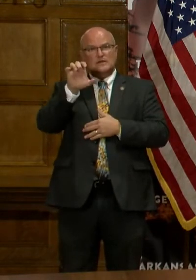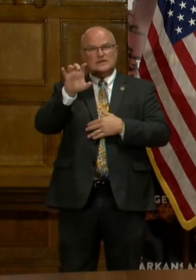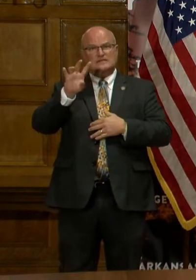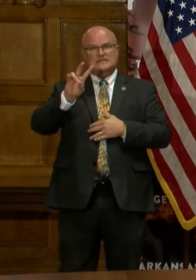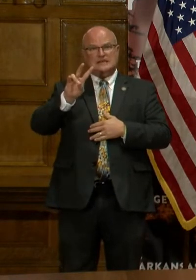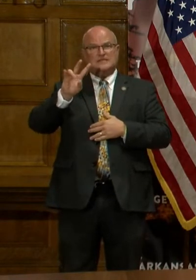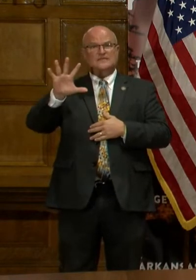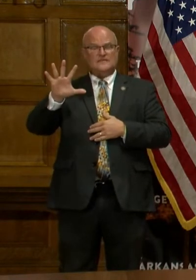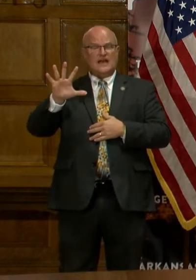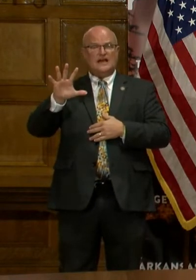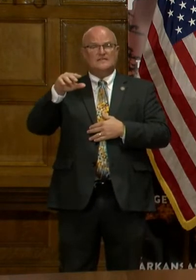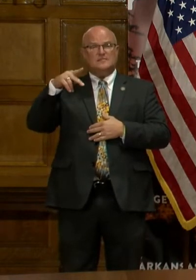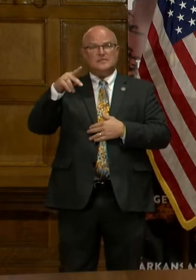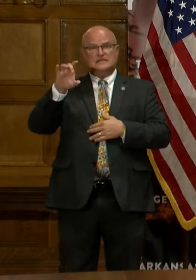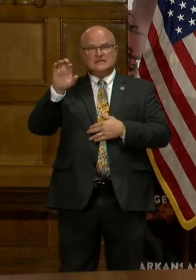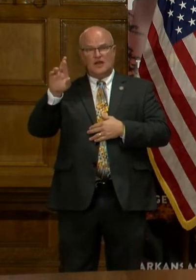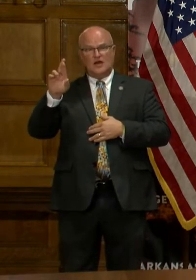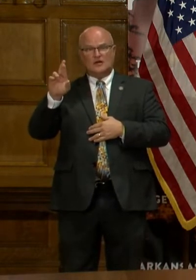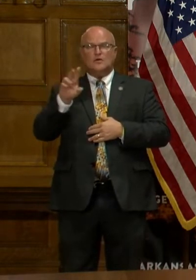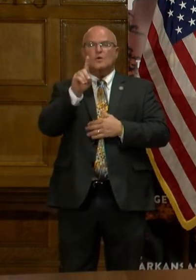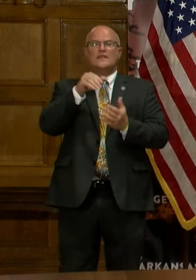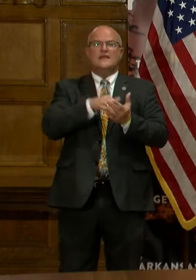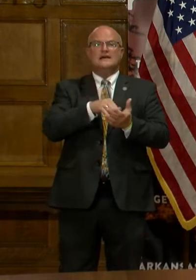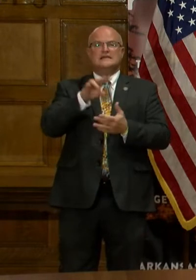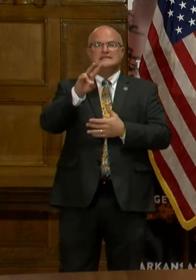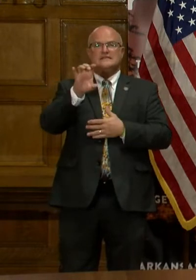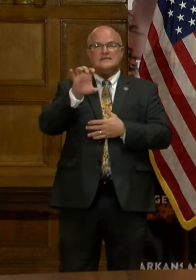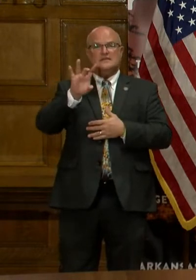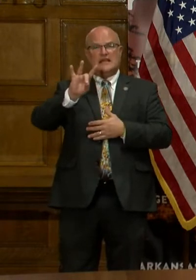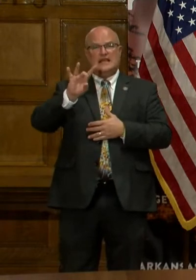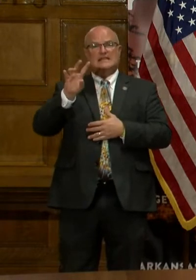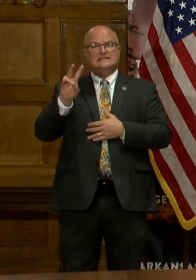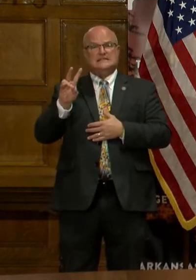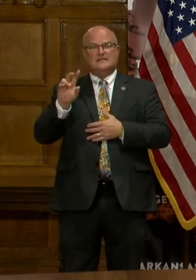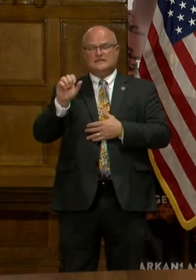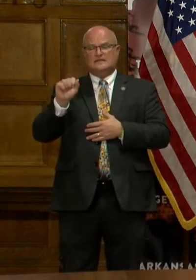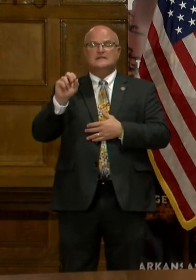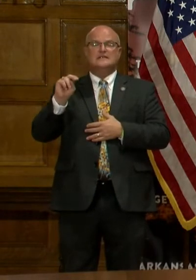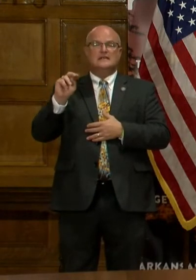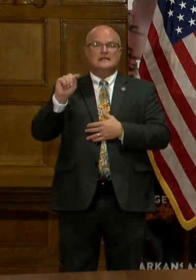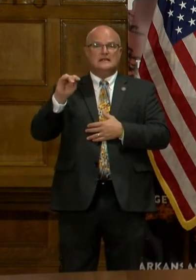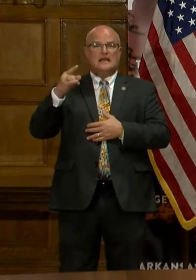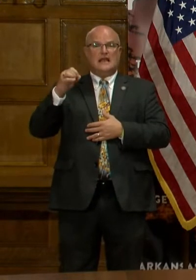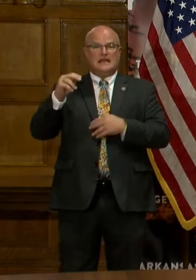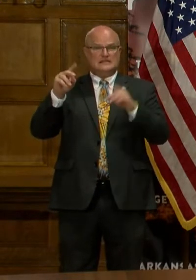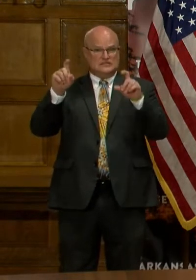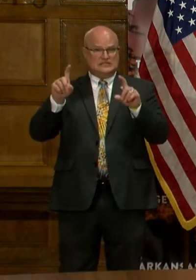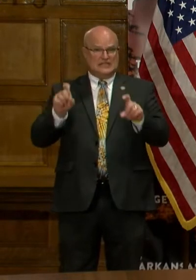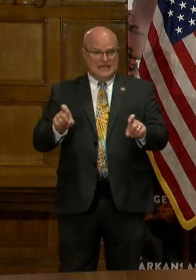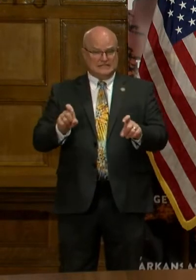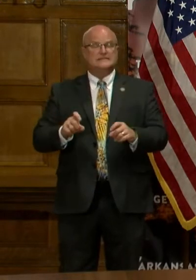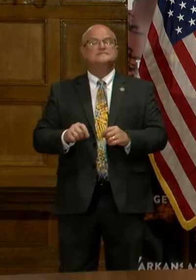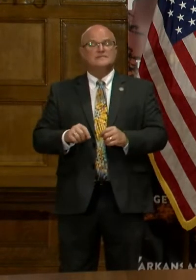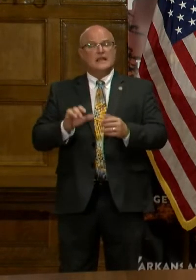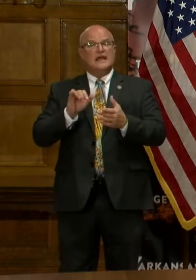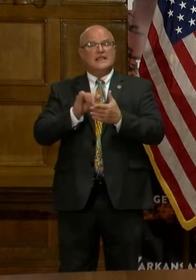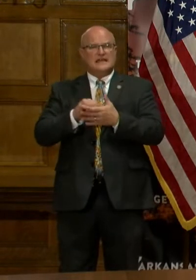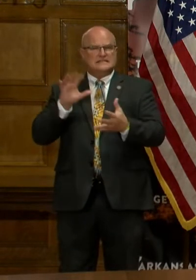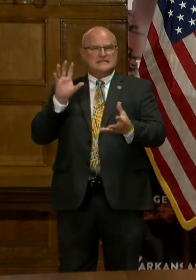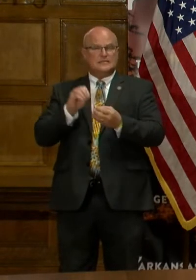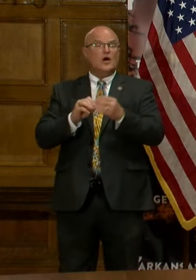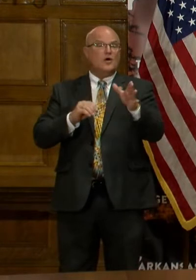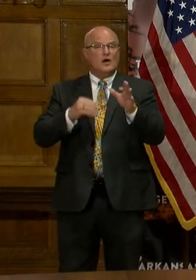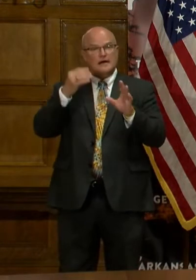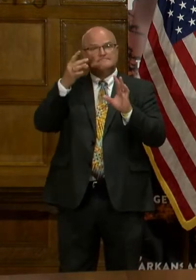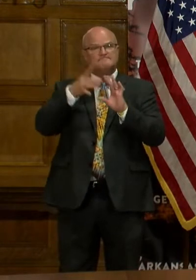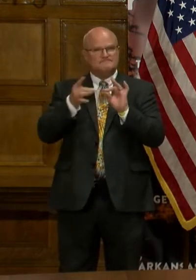7,175 PCR tests and 1,787 antigen tests. That is a summary. I will mention,